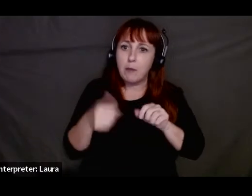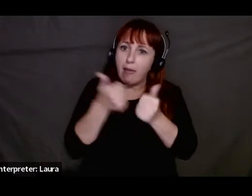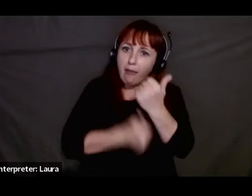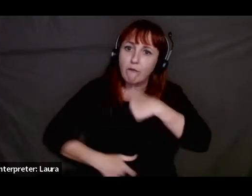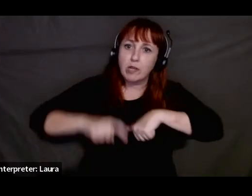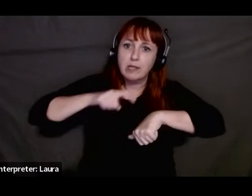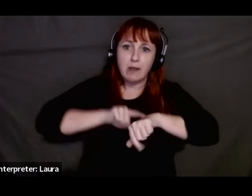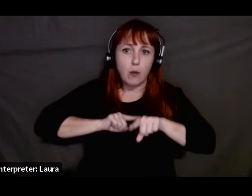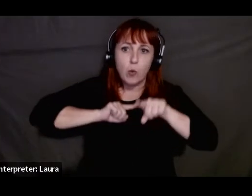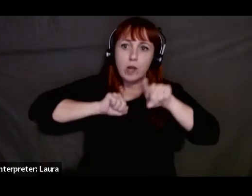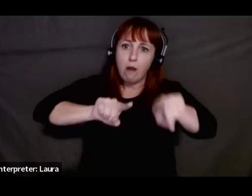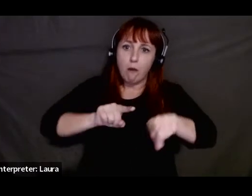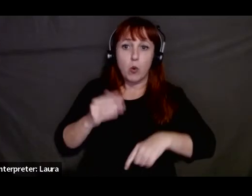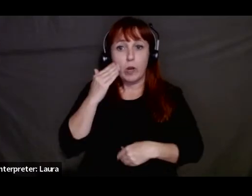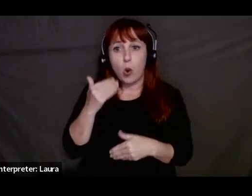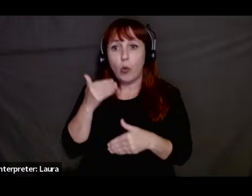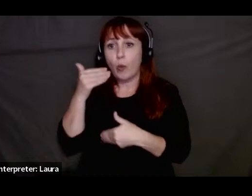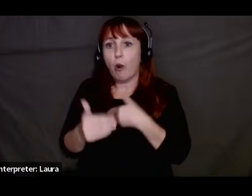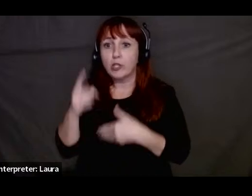know the process.